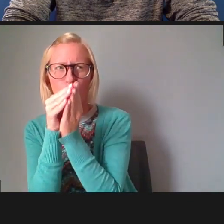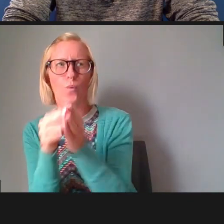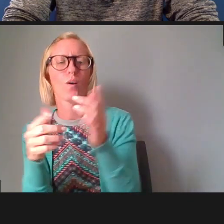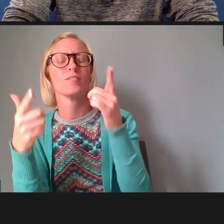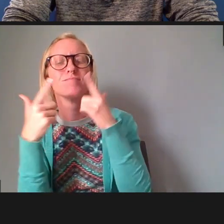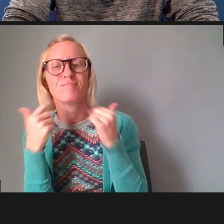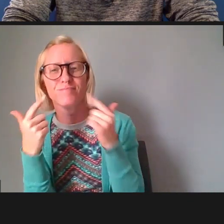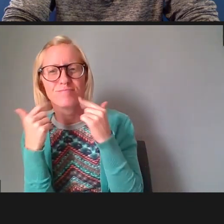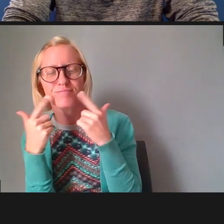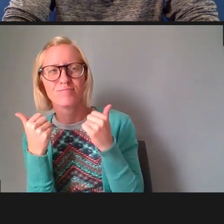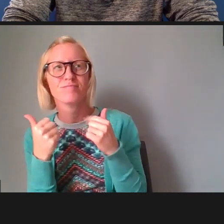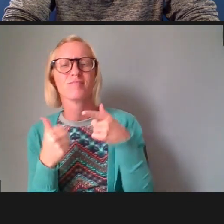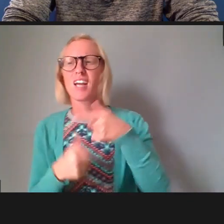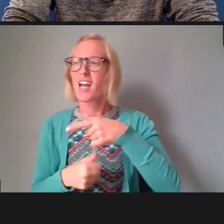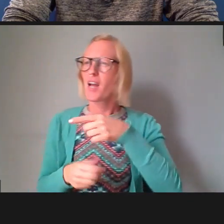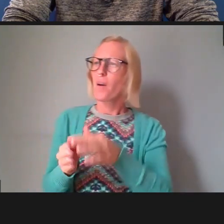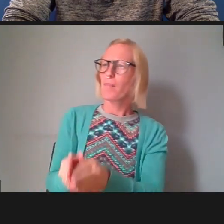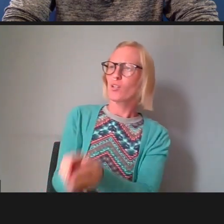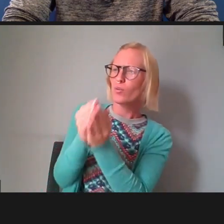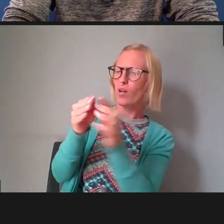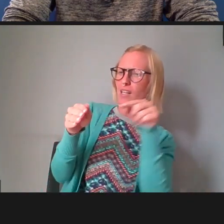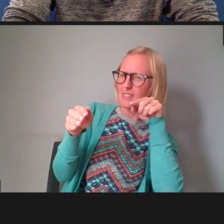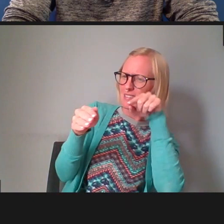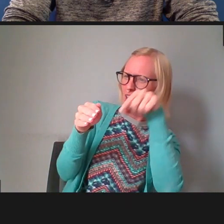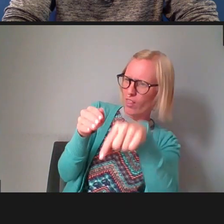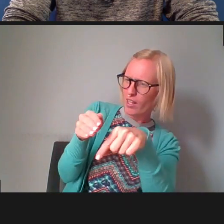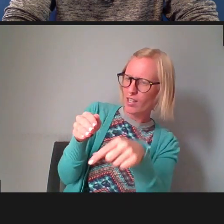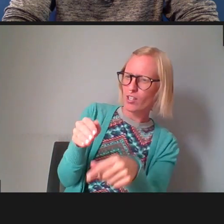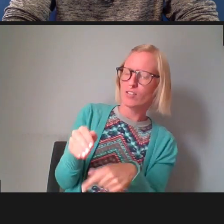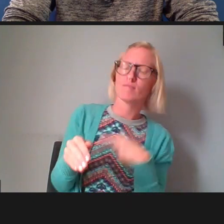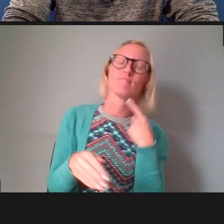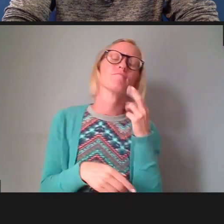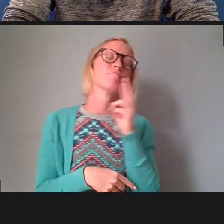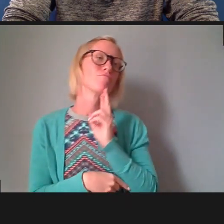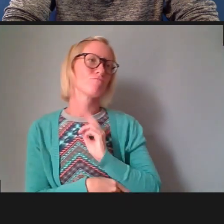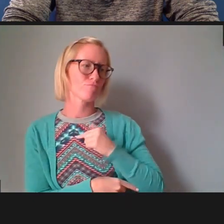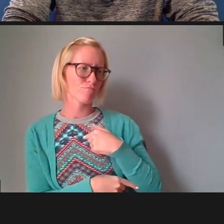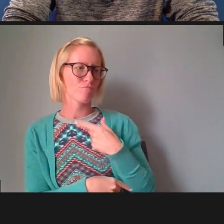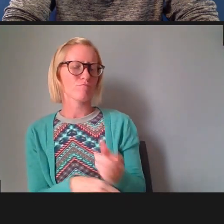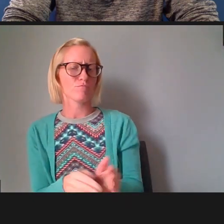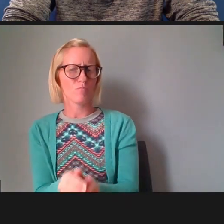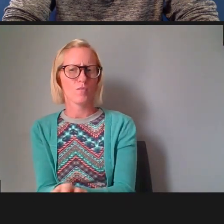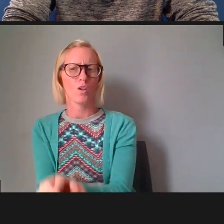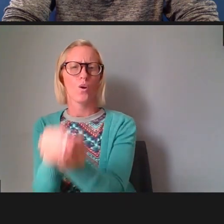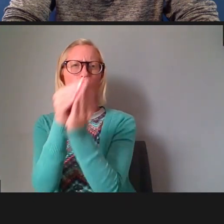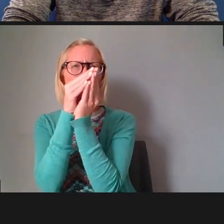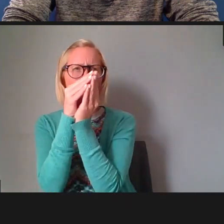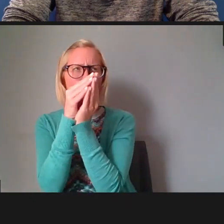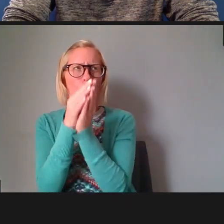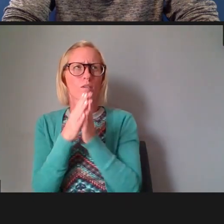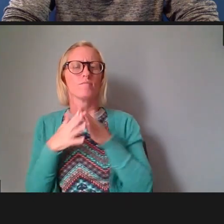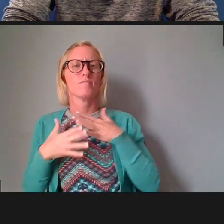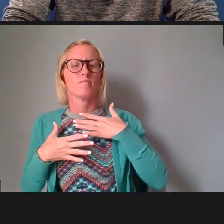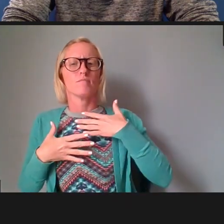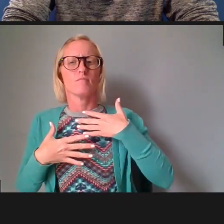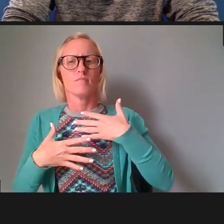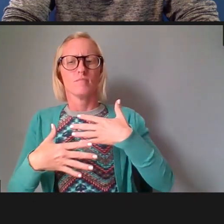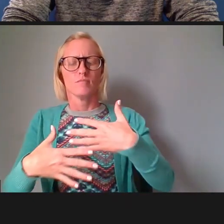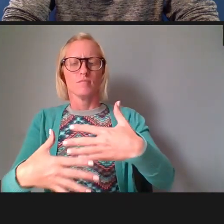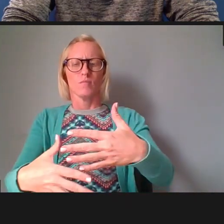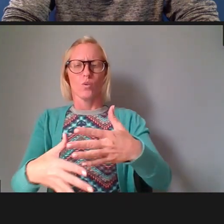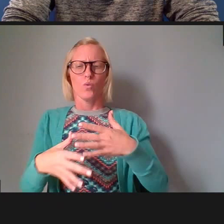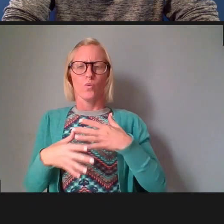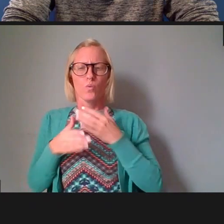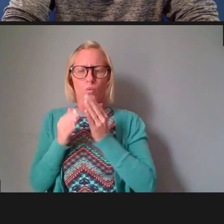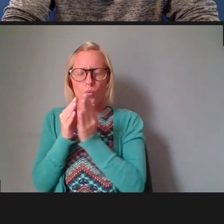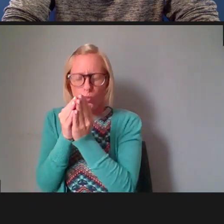from down here. Ralph grasped the idea and hit the shell with air from his diaphragm. Immediately, the thing